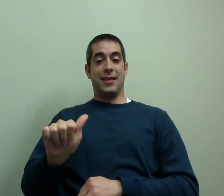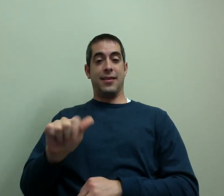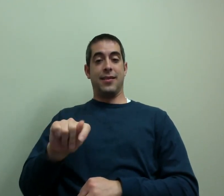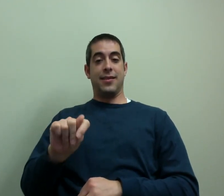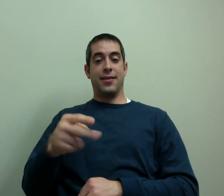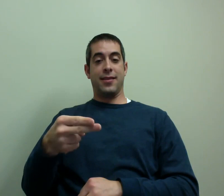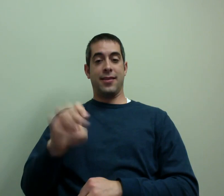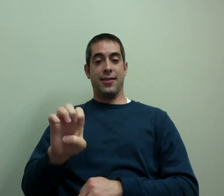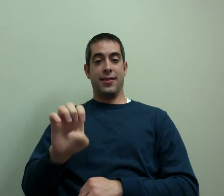garths@the-leak.org.